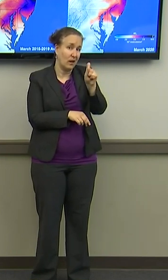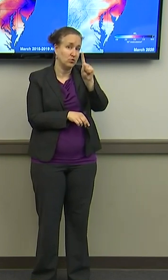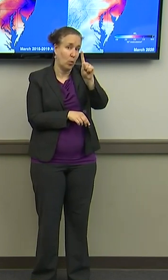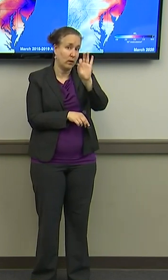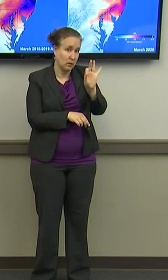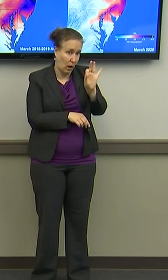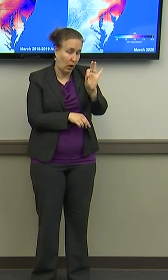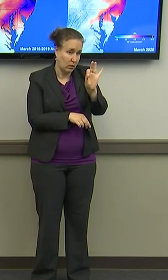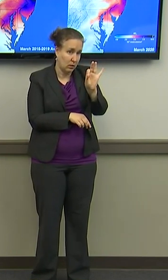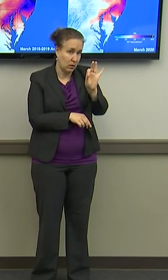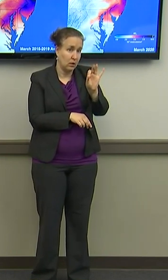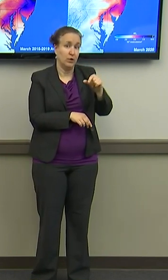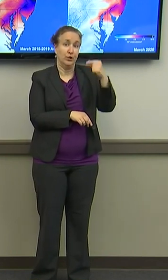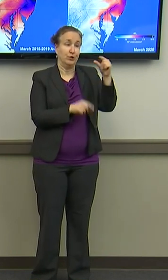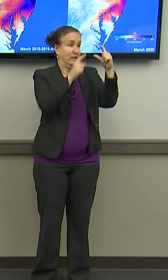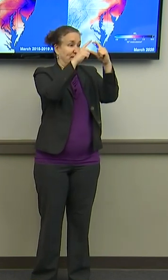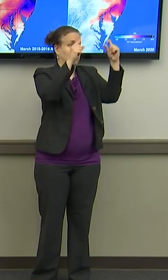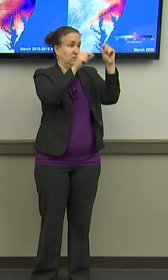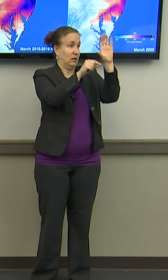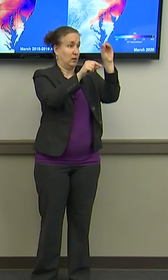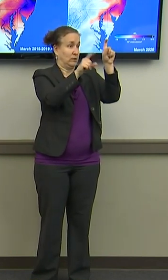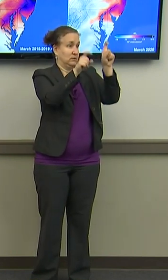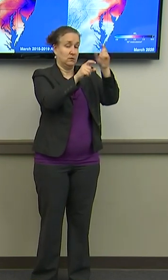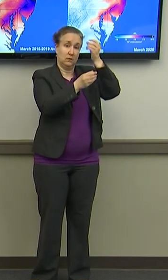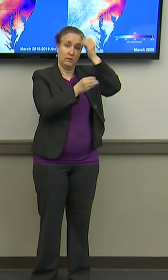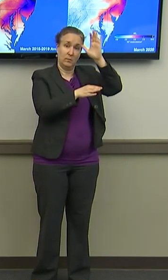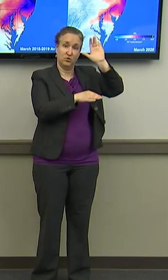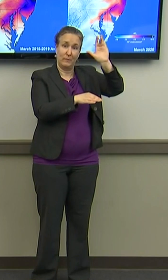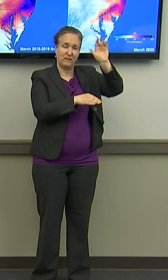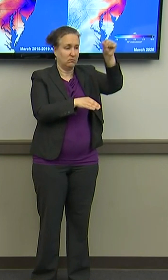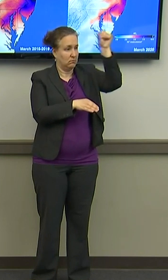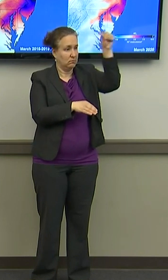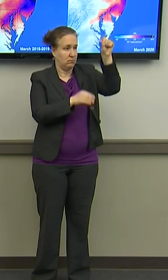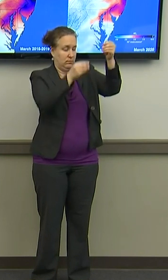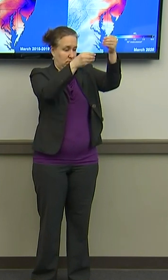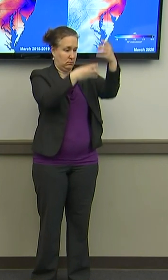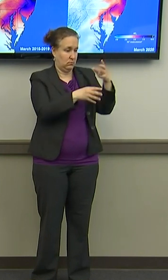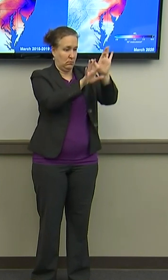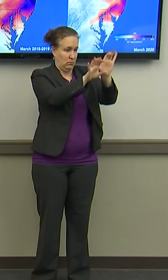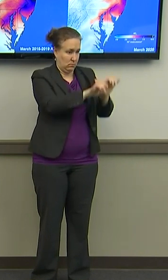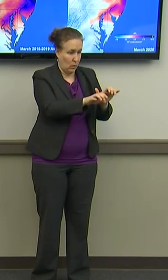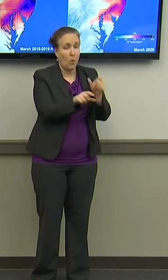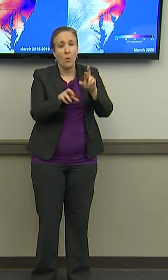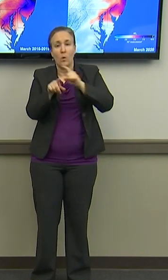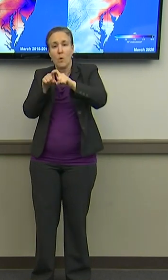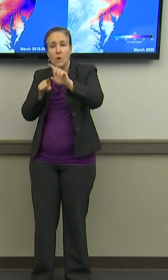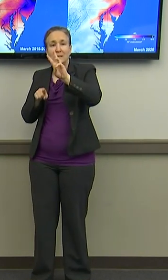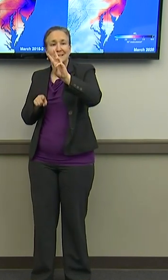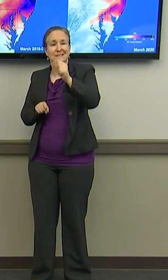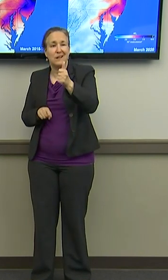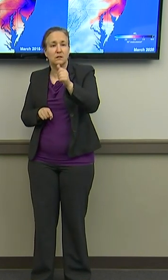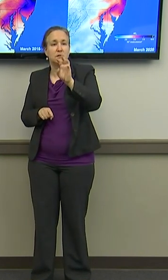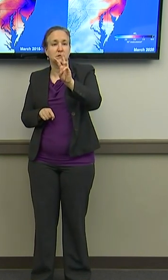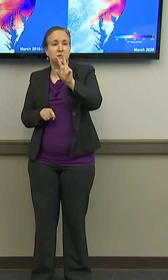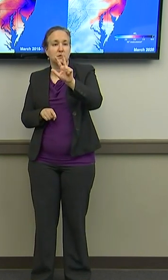montcopa.org/COVID-19 under the green County Testing Information button, or by calling